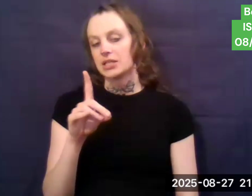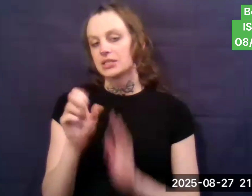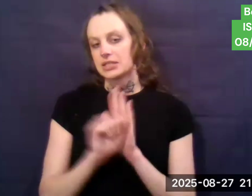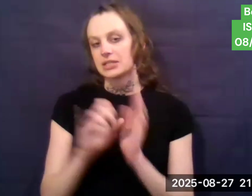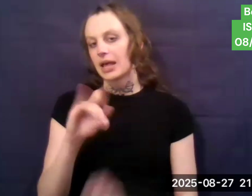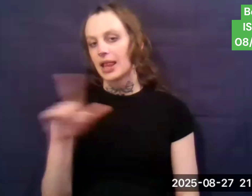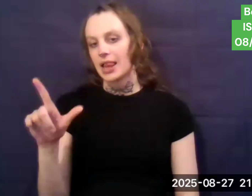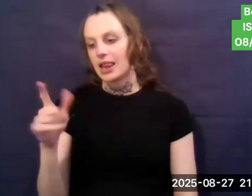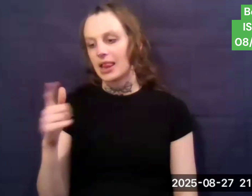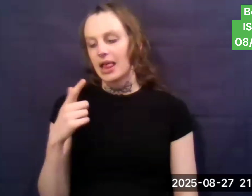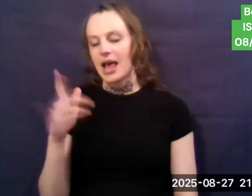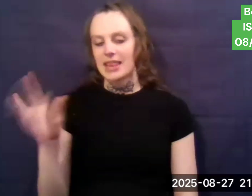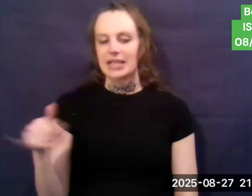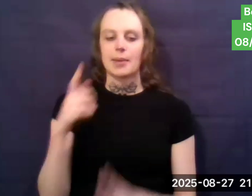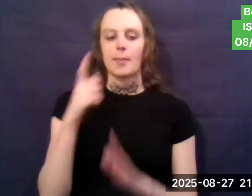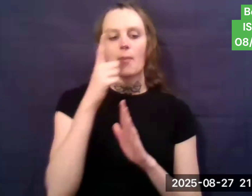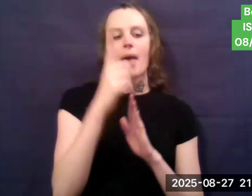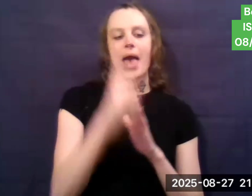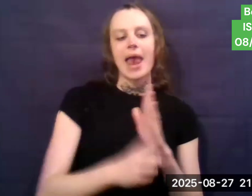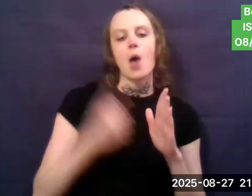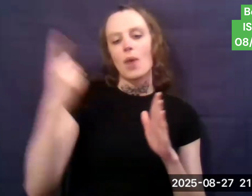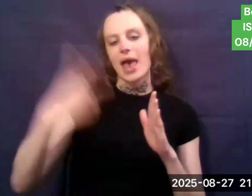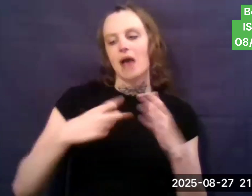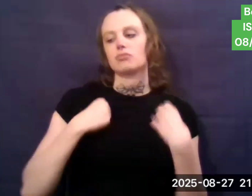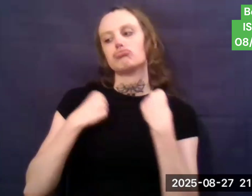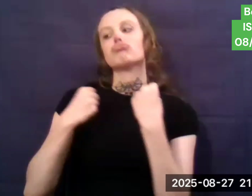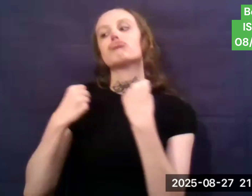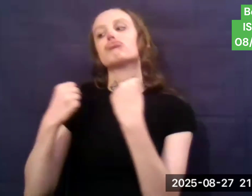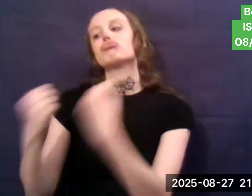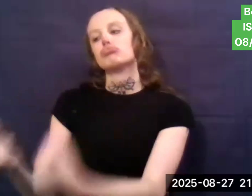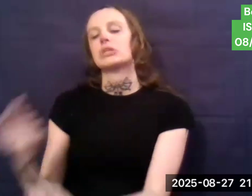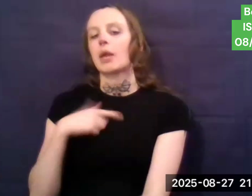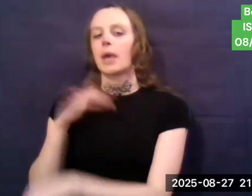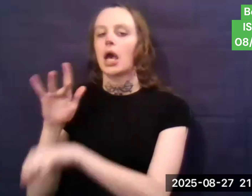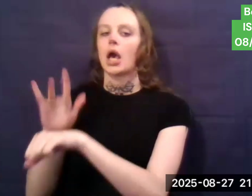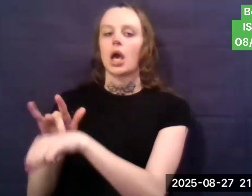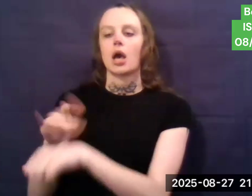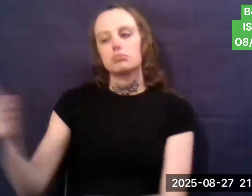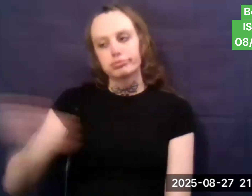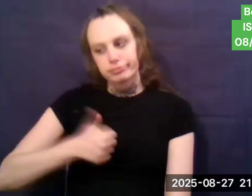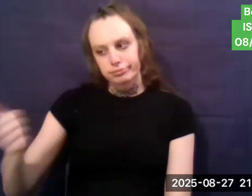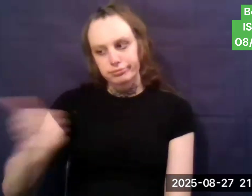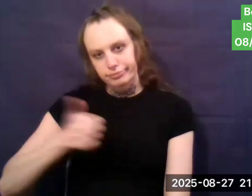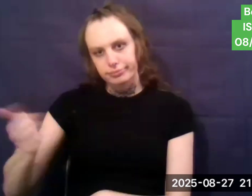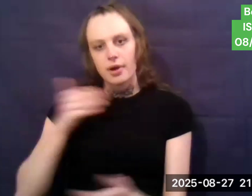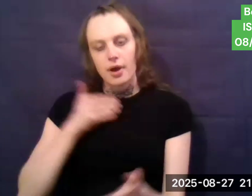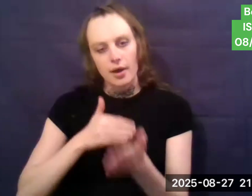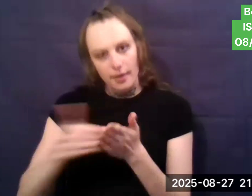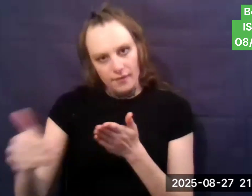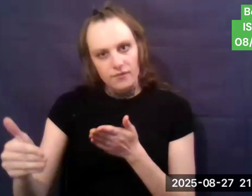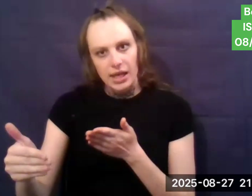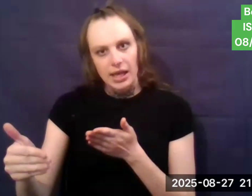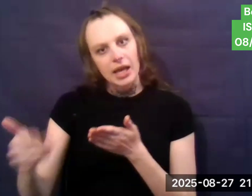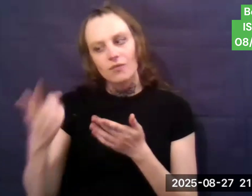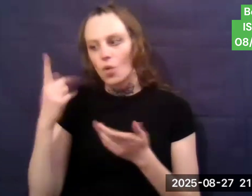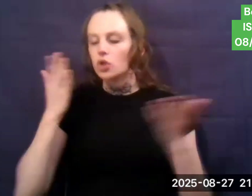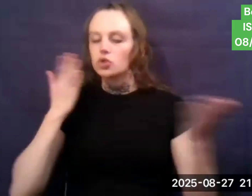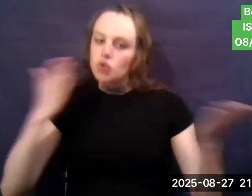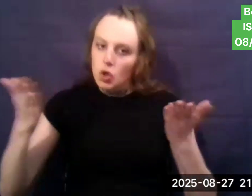the time for these YPAW events, doing service and doing what I can to carry this message because it changed my life.